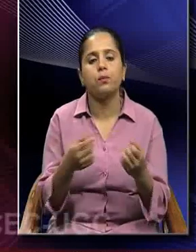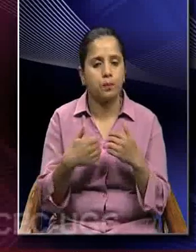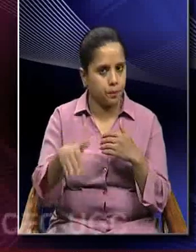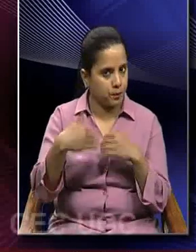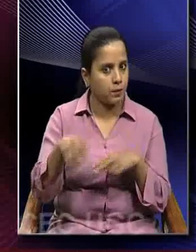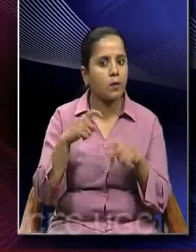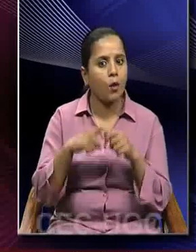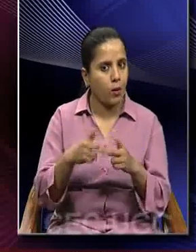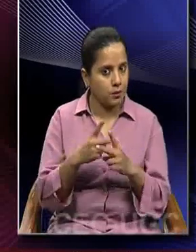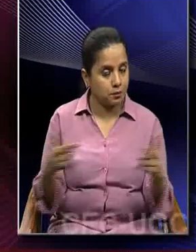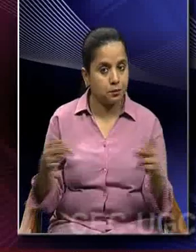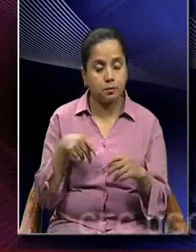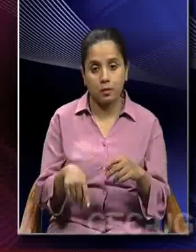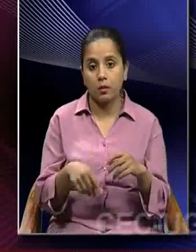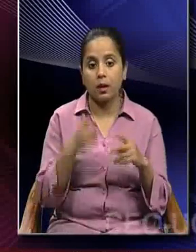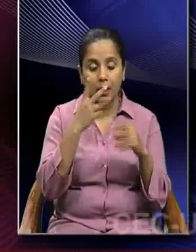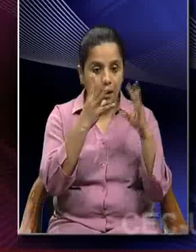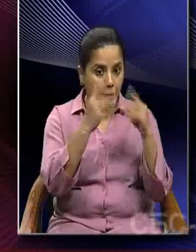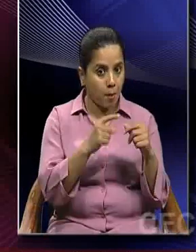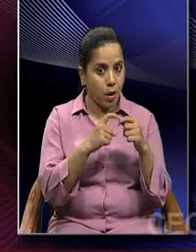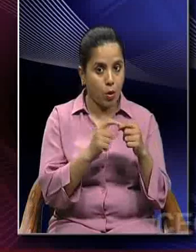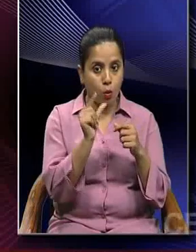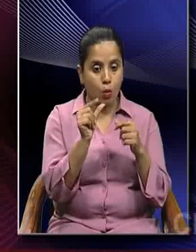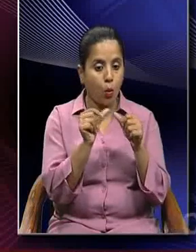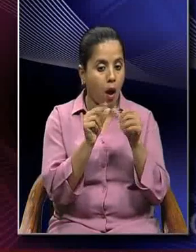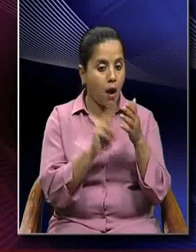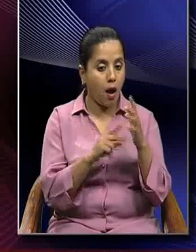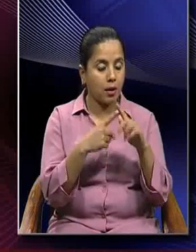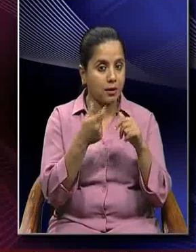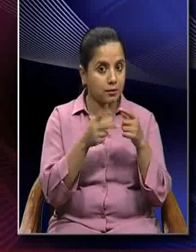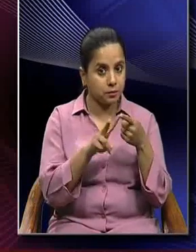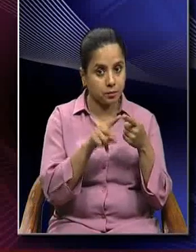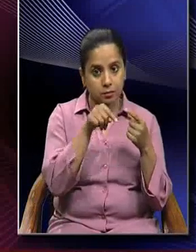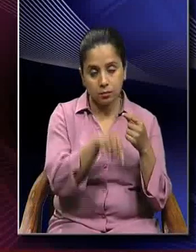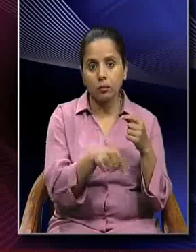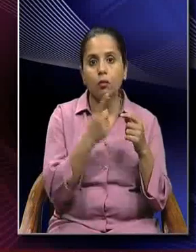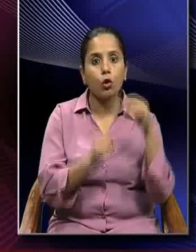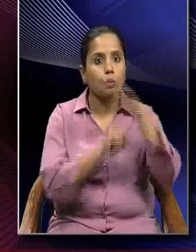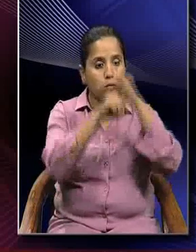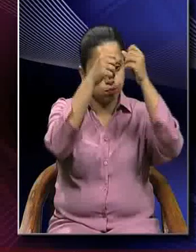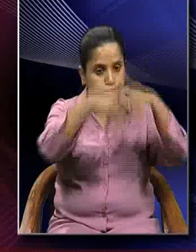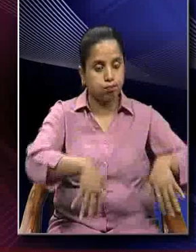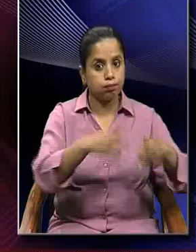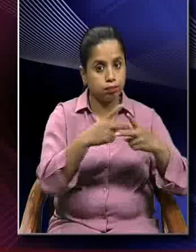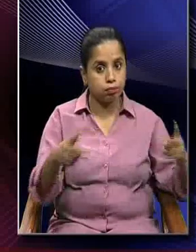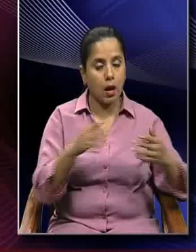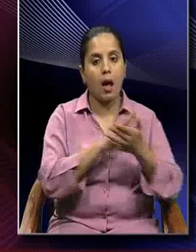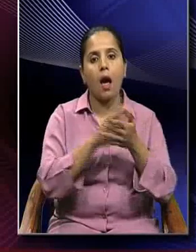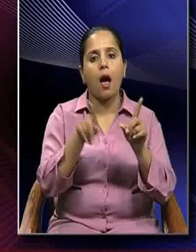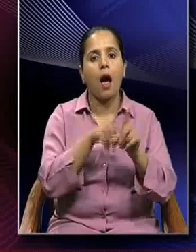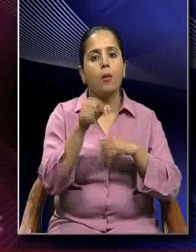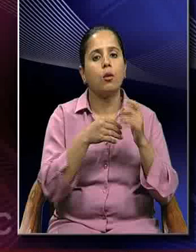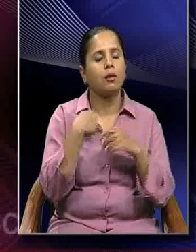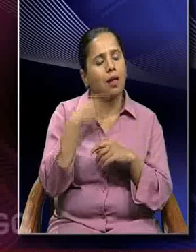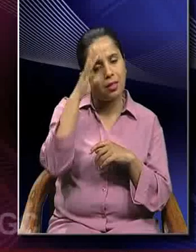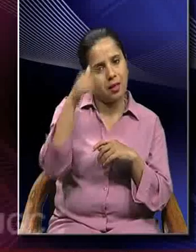on. Quantitative research is characterized as a top-down approach where particular hypothesis is